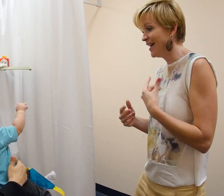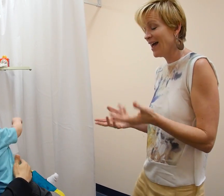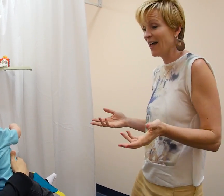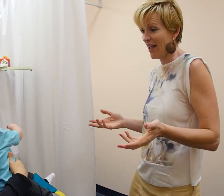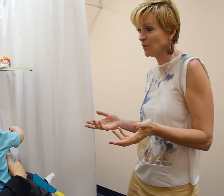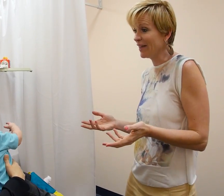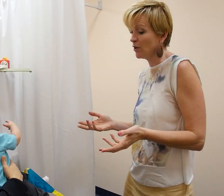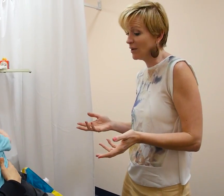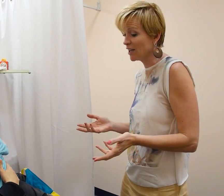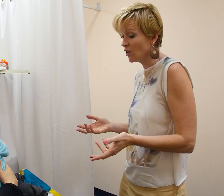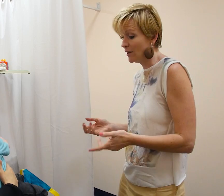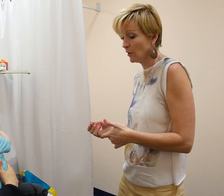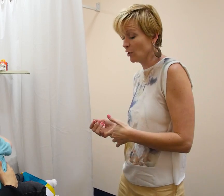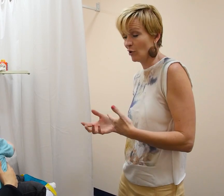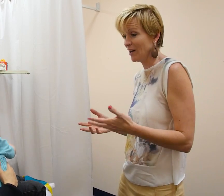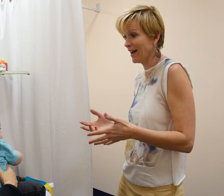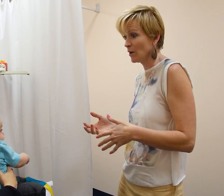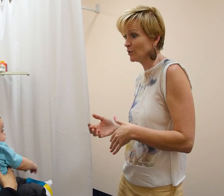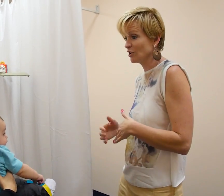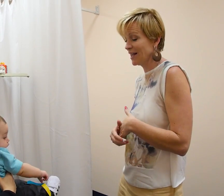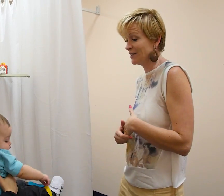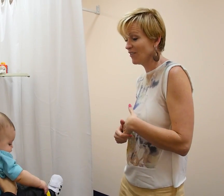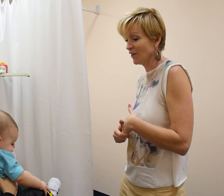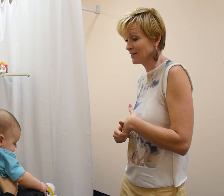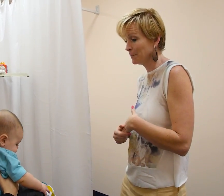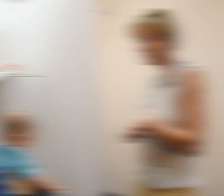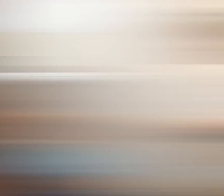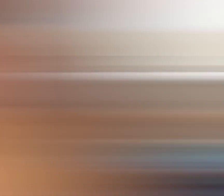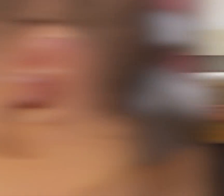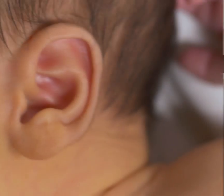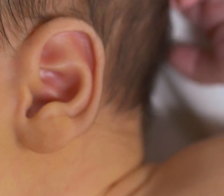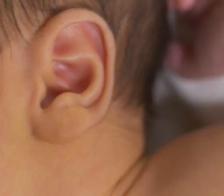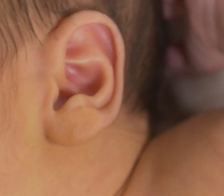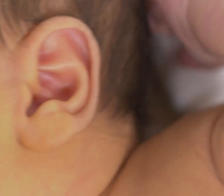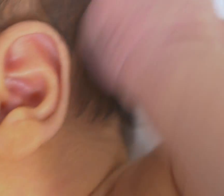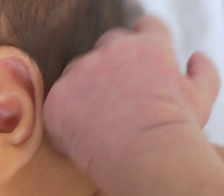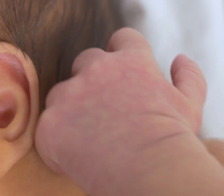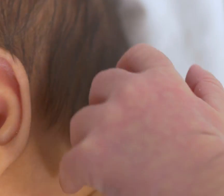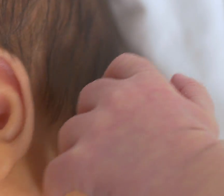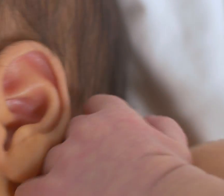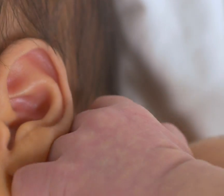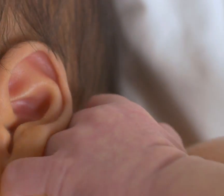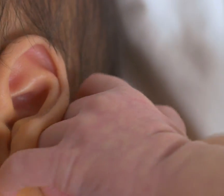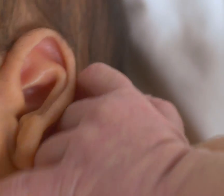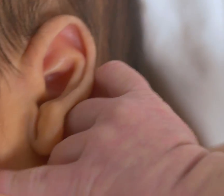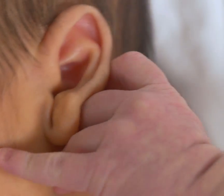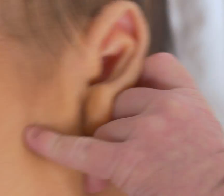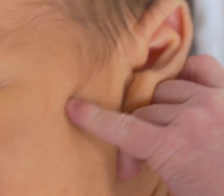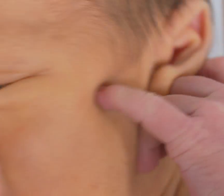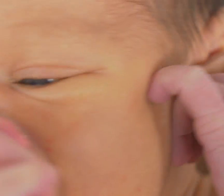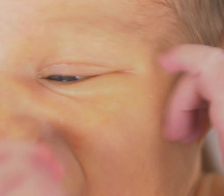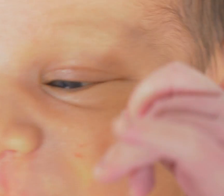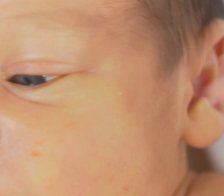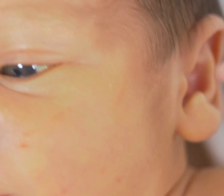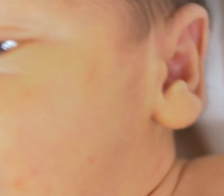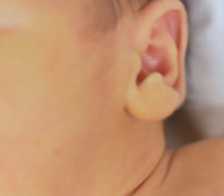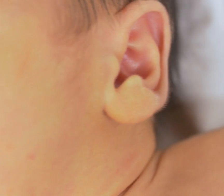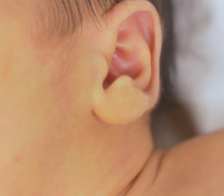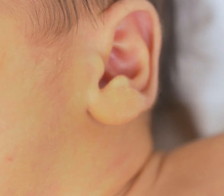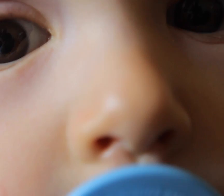And that's why they're really good at learning languages as infants. And what about deaf babies who are getting cochlear implants